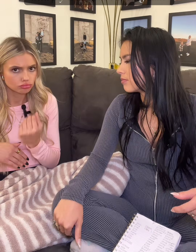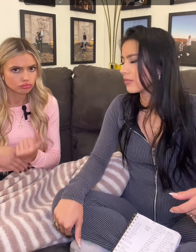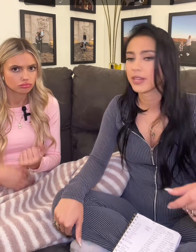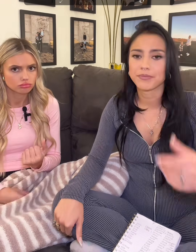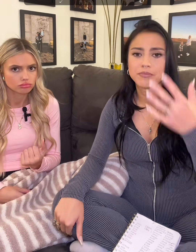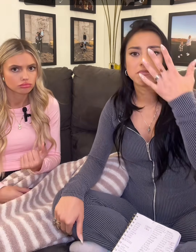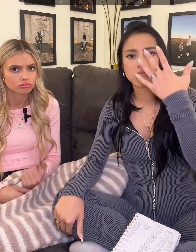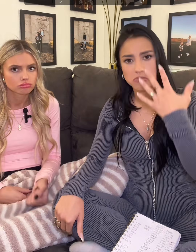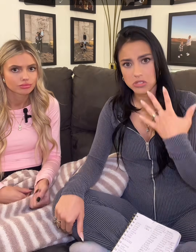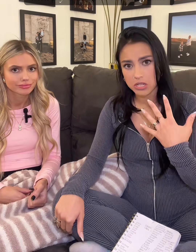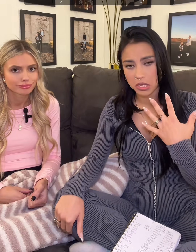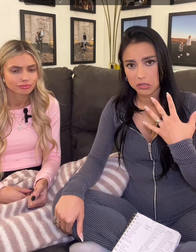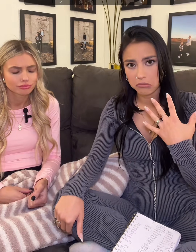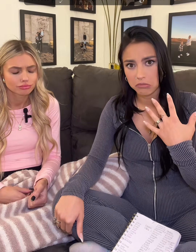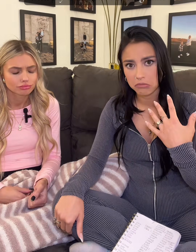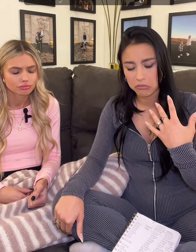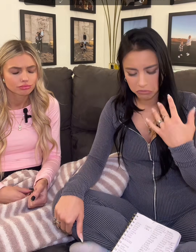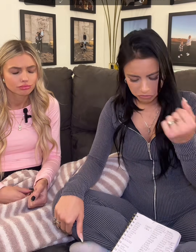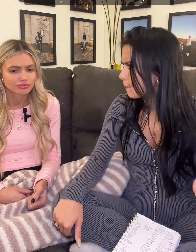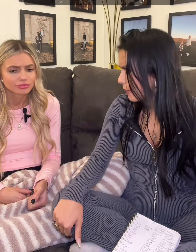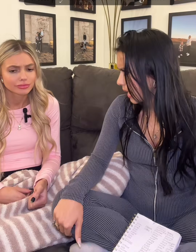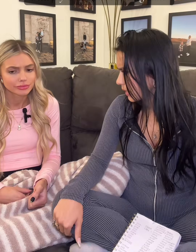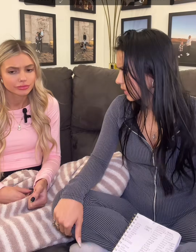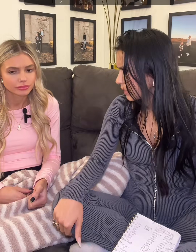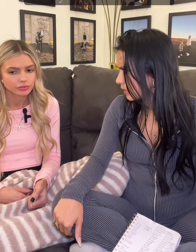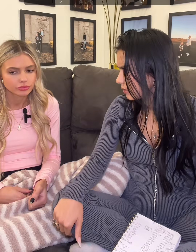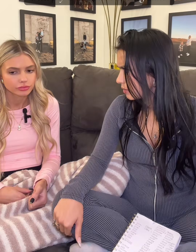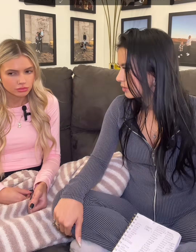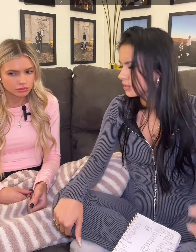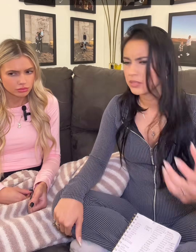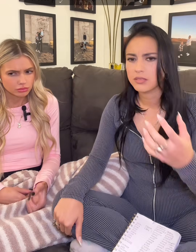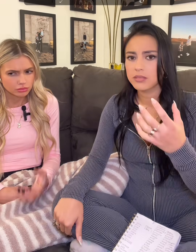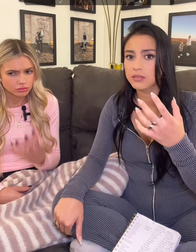Yeah. Sad. Mad.